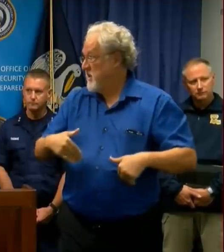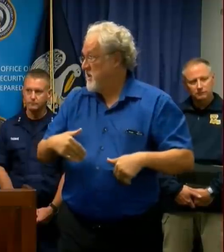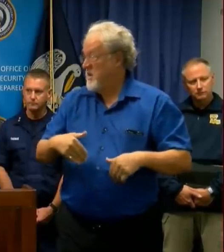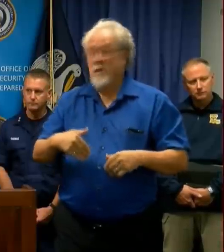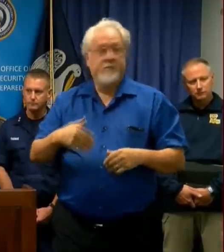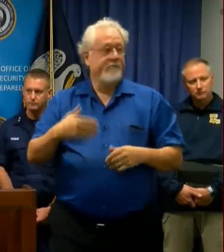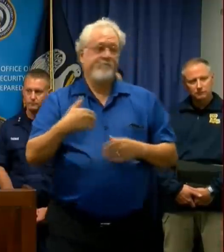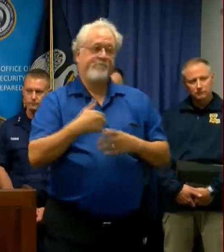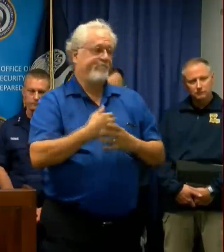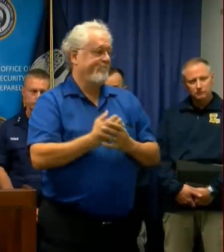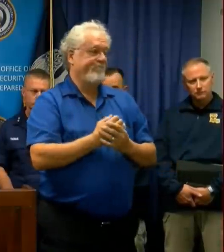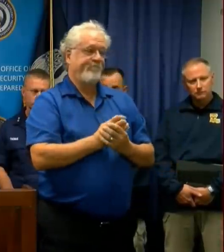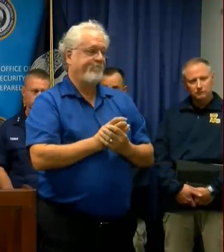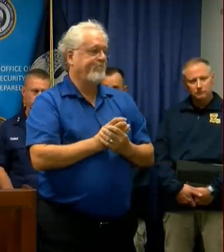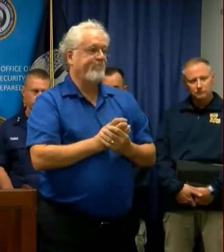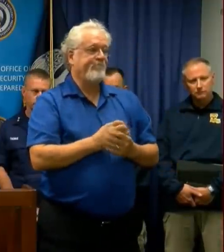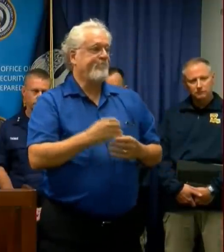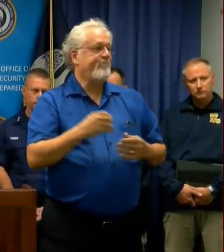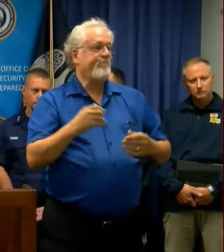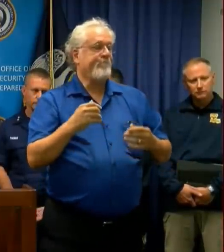house? We have not.